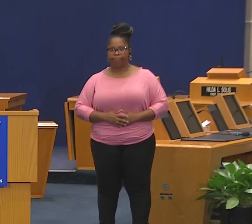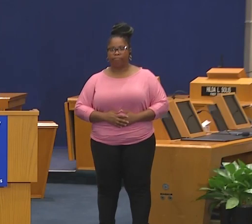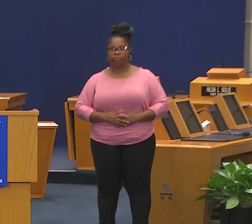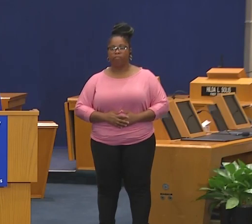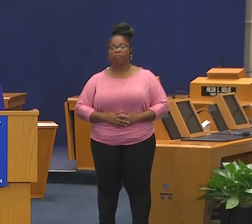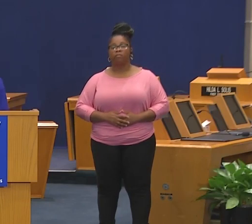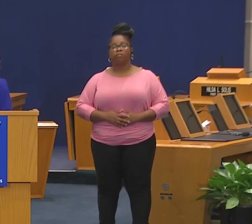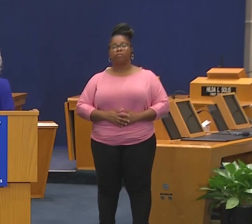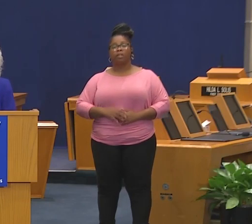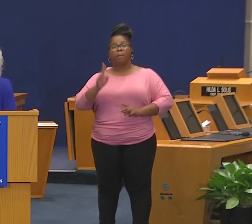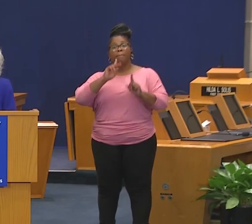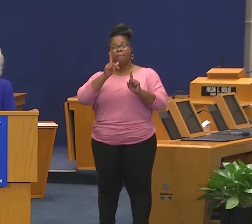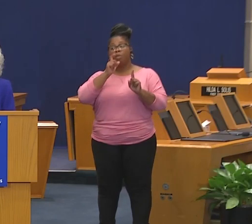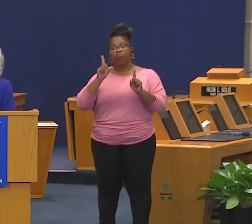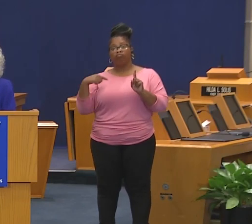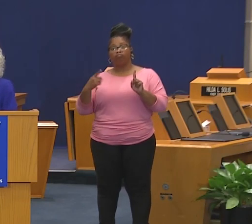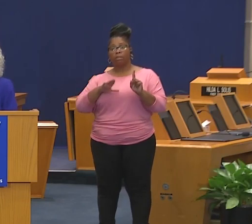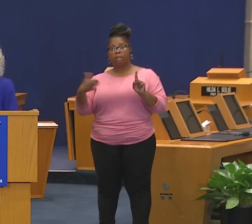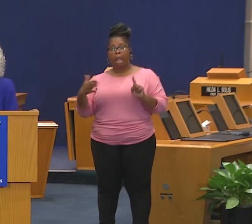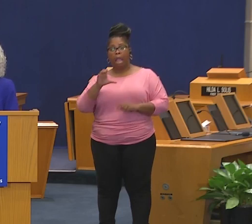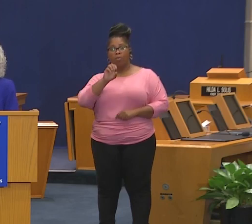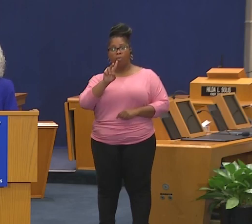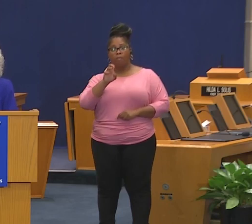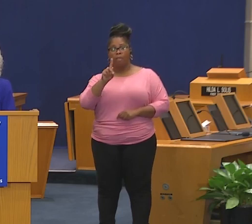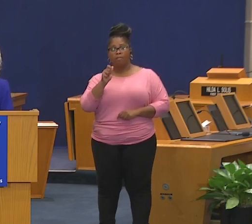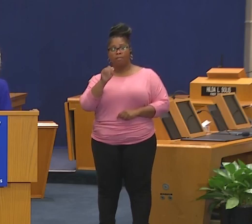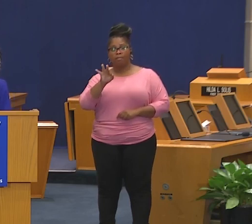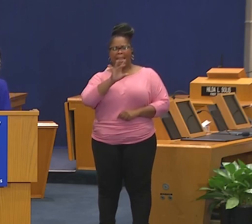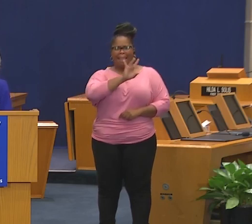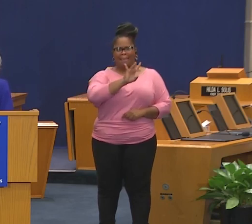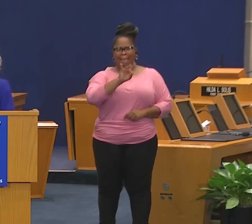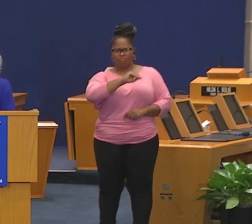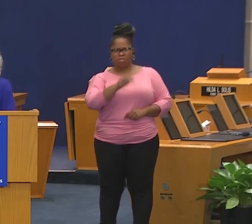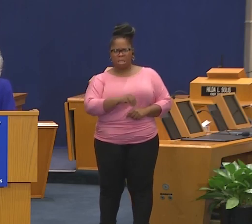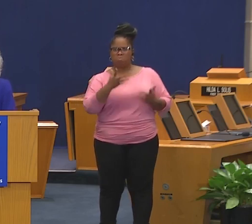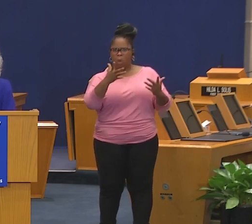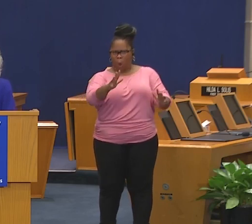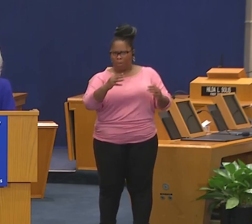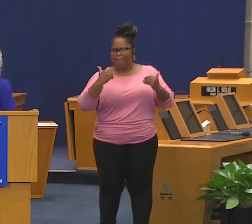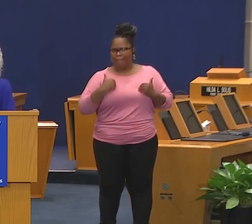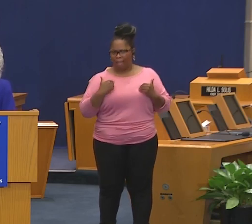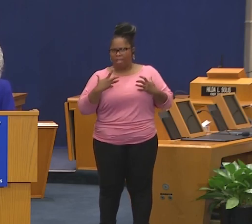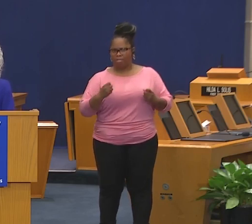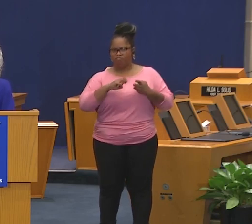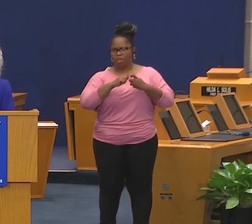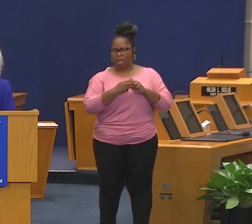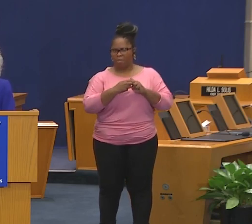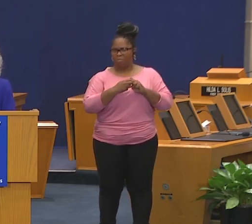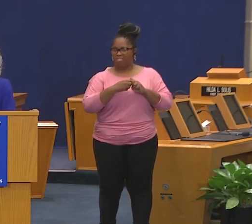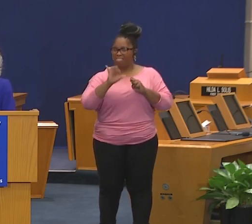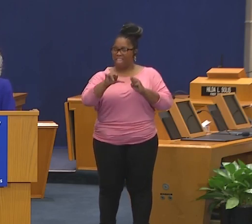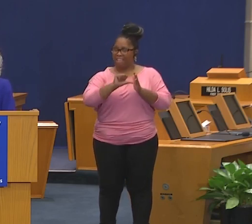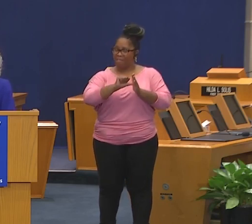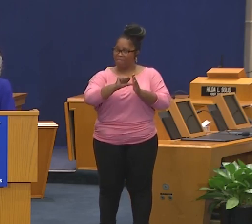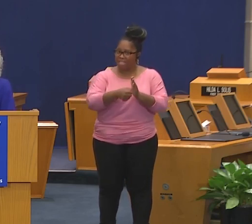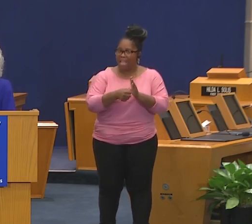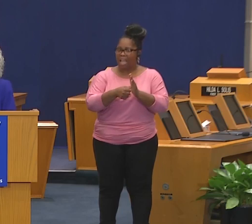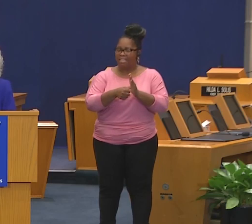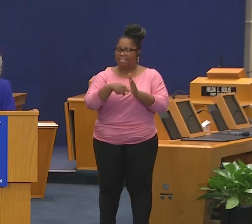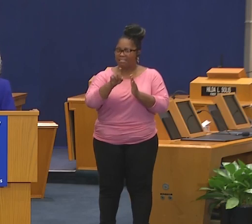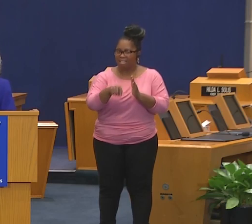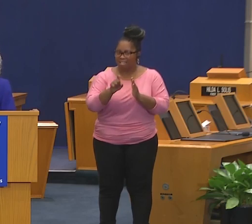88% of people who have died from COVID-19 have had underlying health conditions, underscoring the need for all of us to